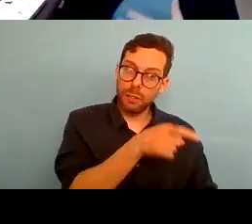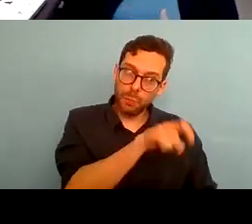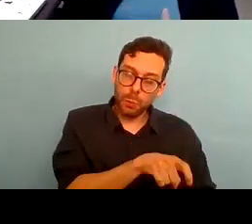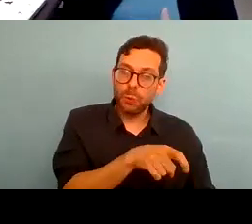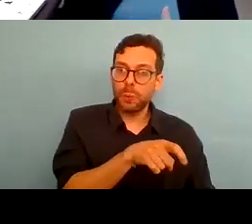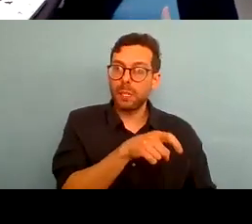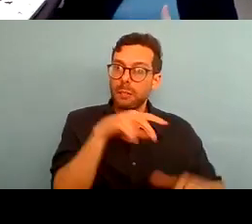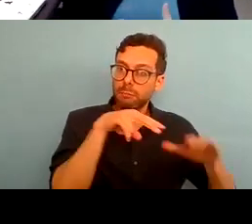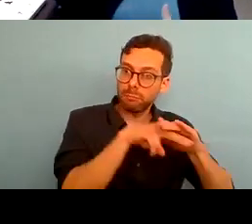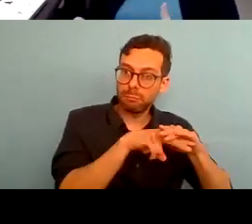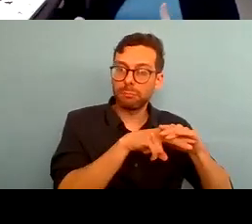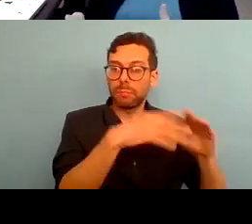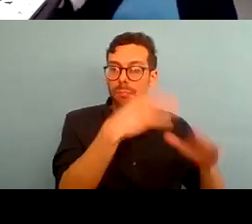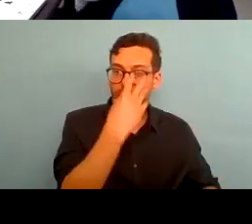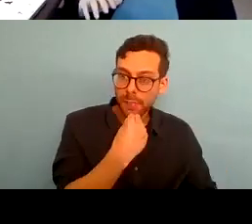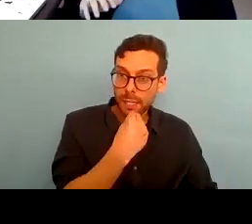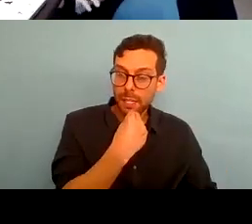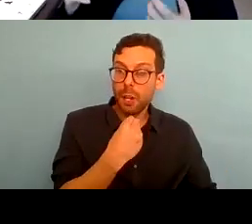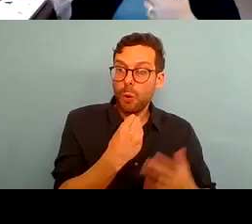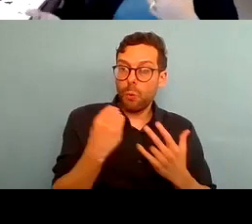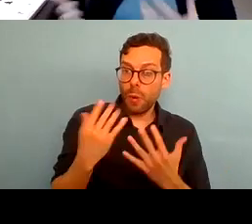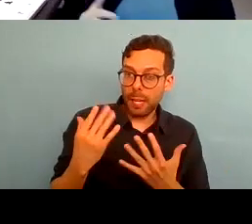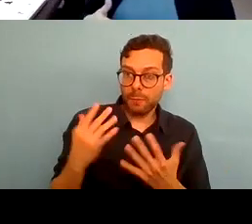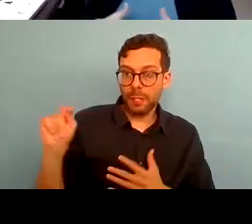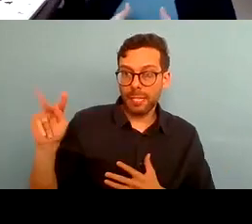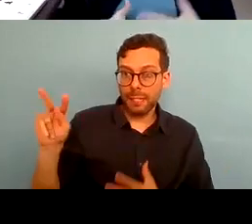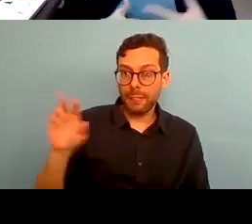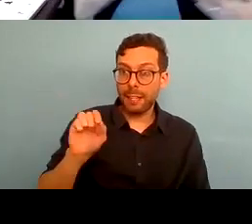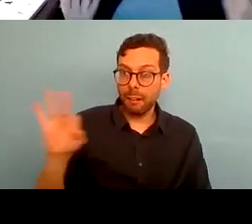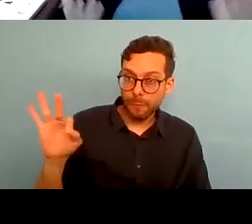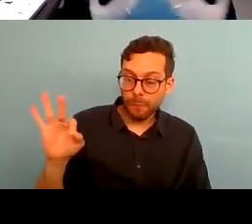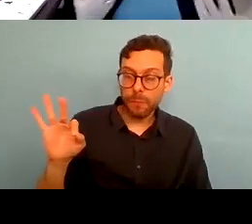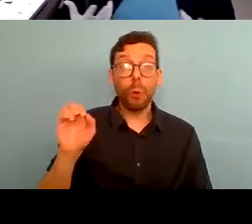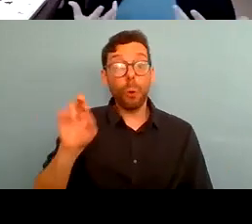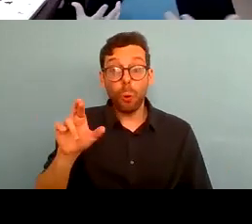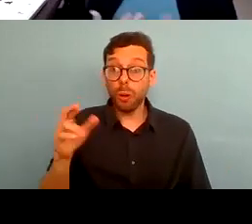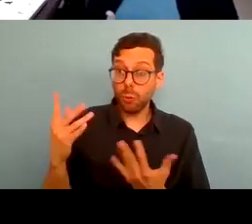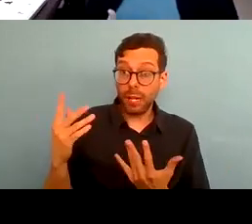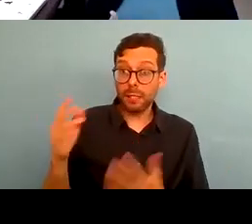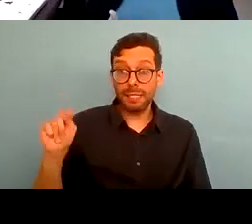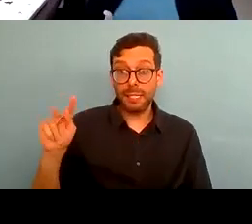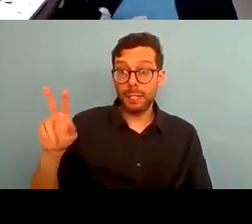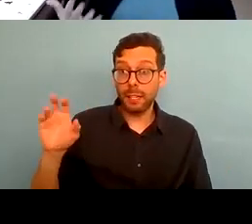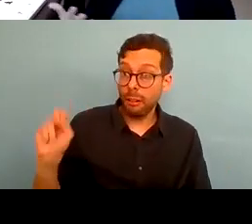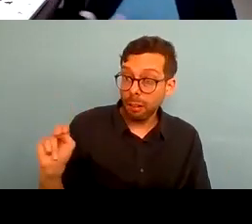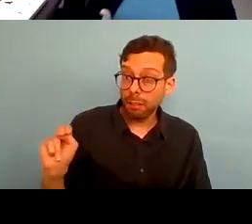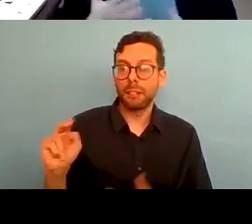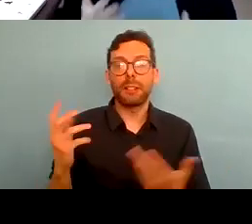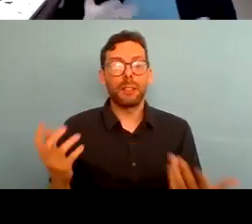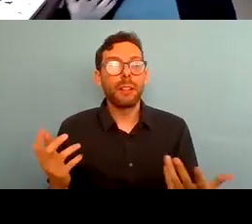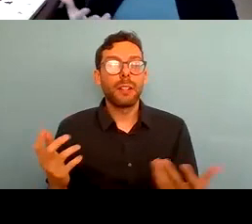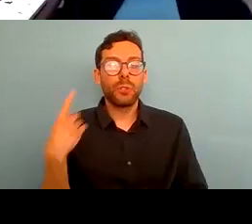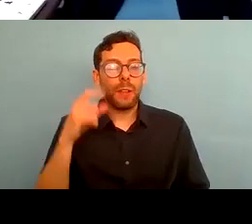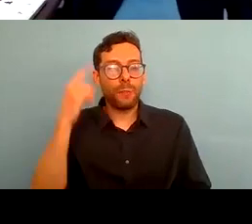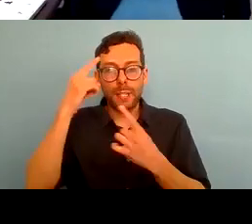go to bed until the TV is off or on or something happens, right? So we have to think about all of those different aspects. And then again, of course,